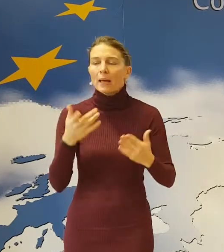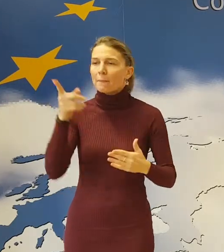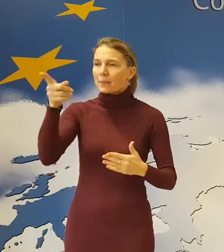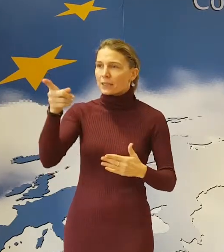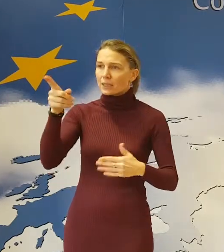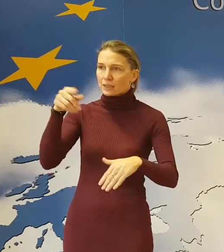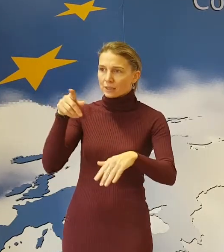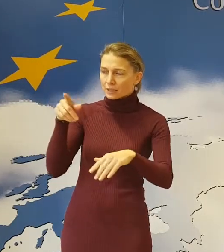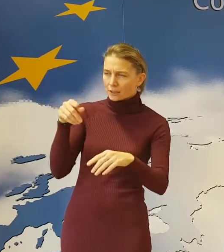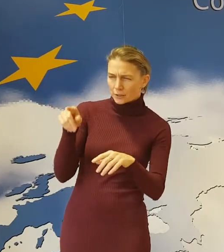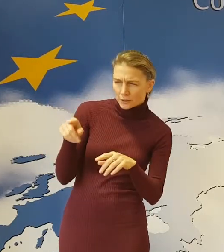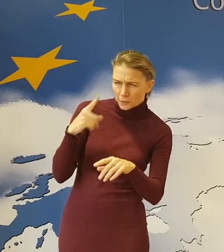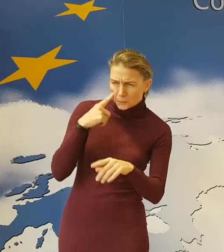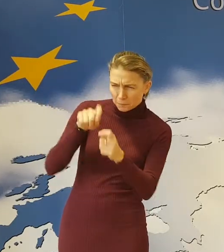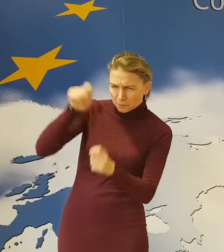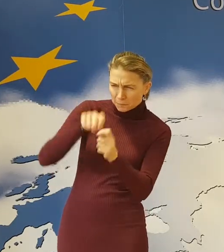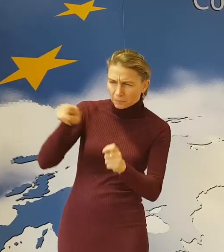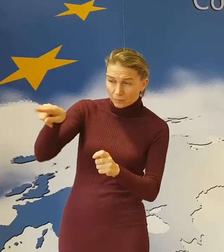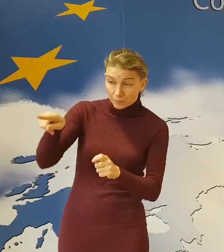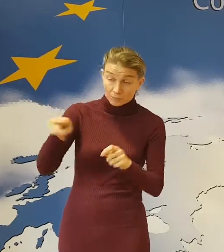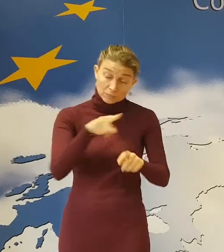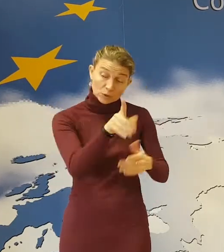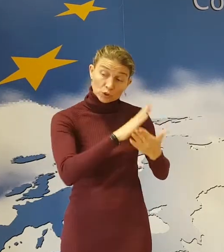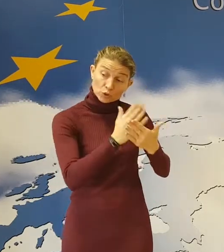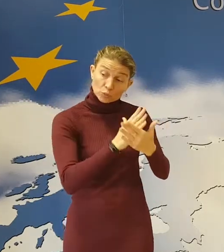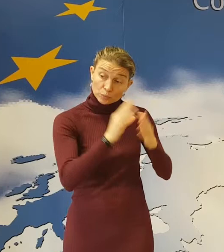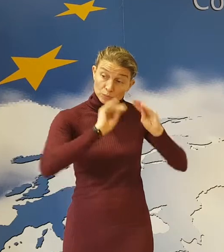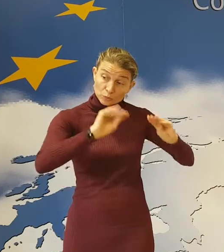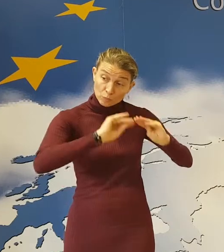final exam in an interpreter training program.